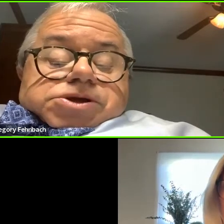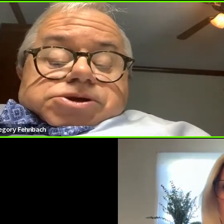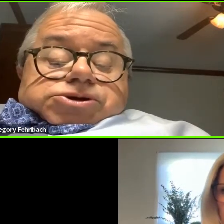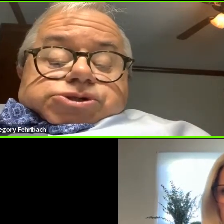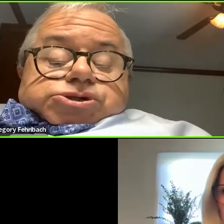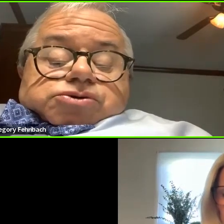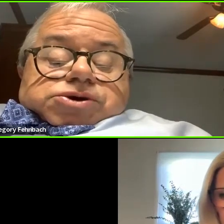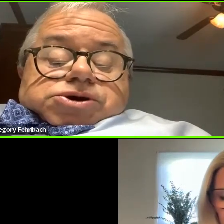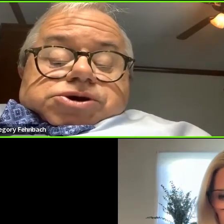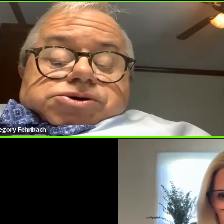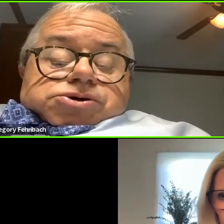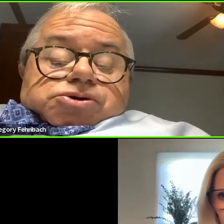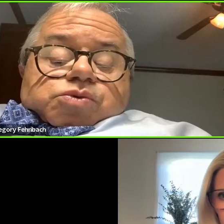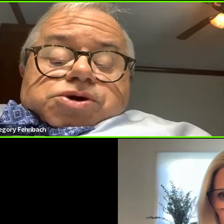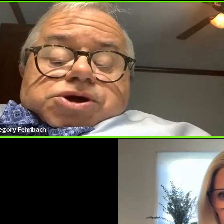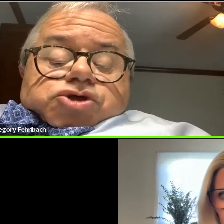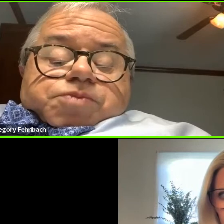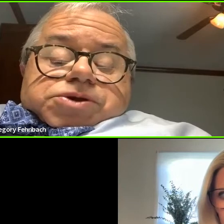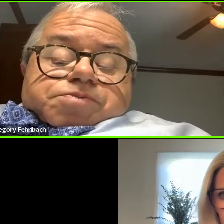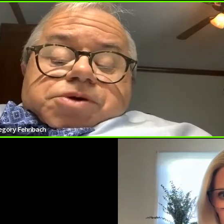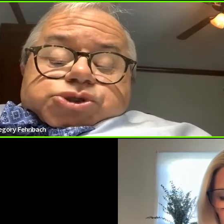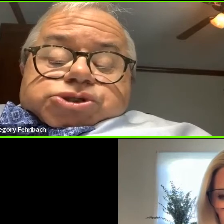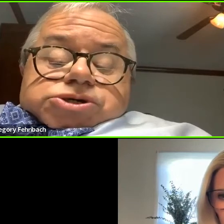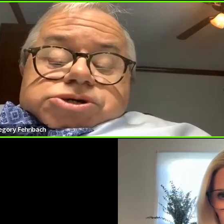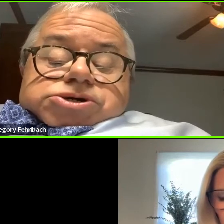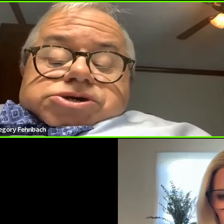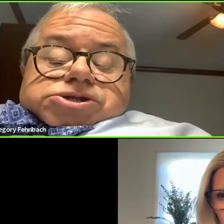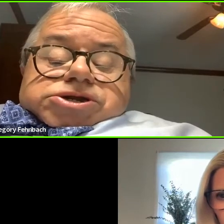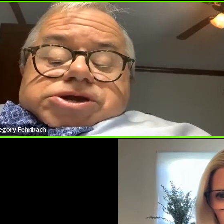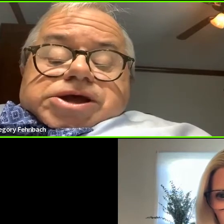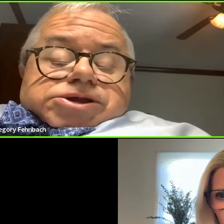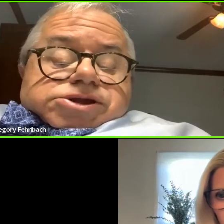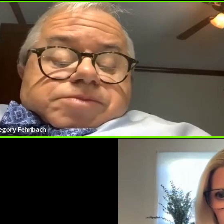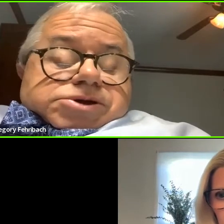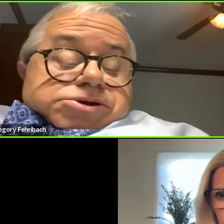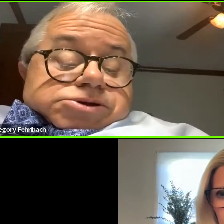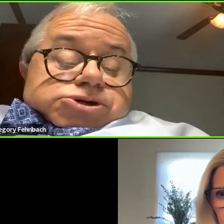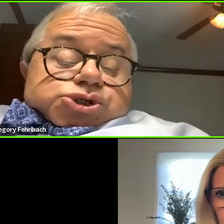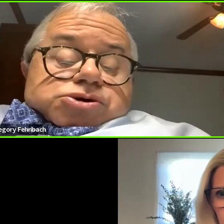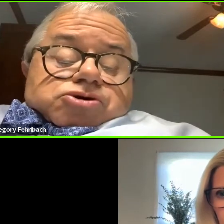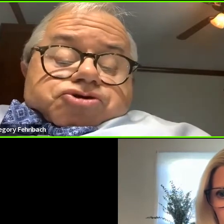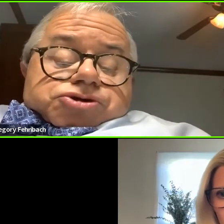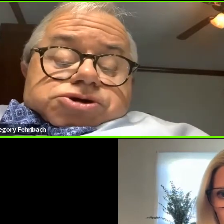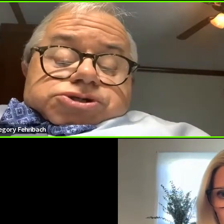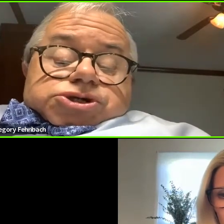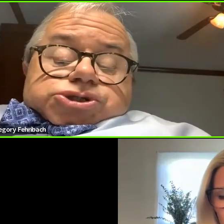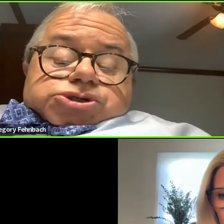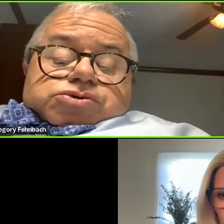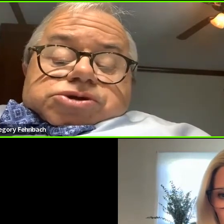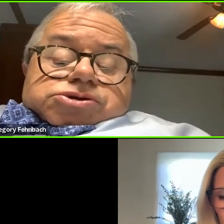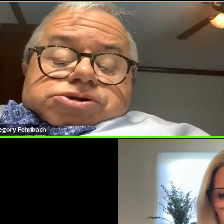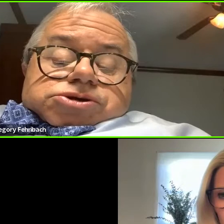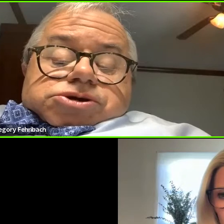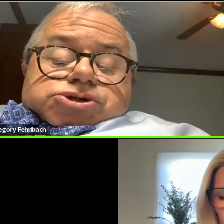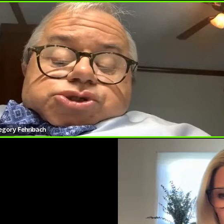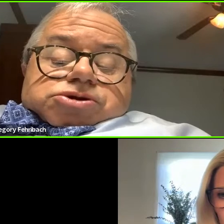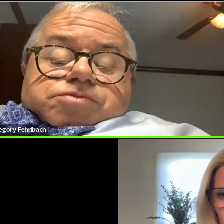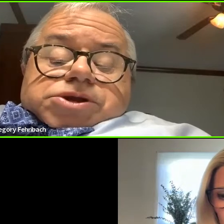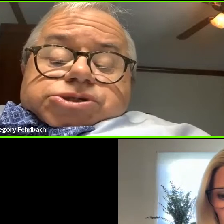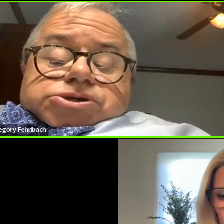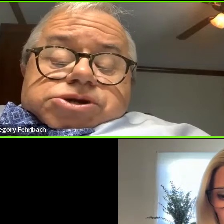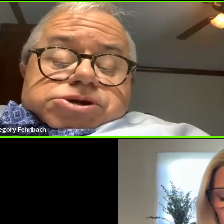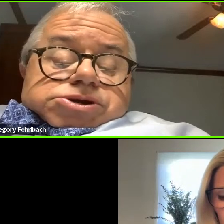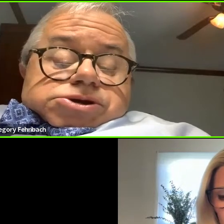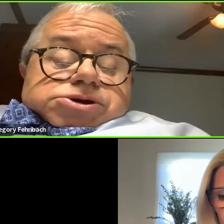subgroup. So her work has been published in leading academic journals, such as the New England